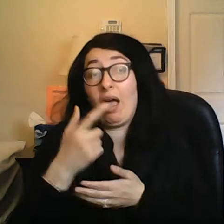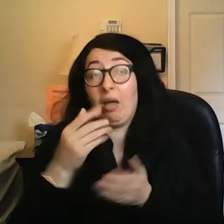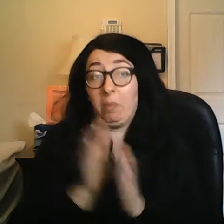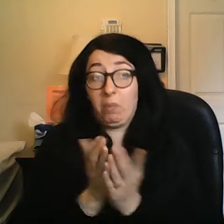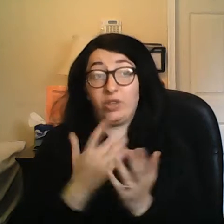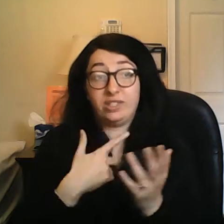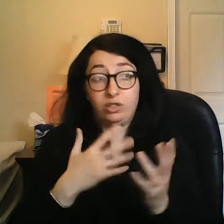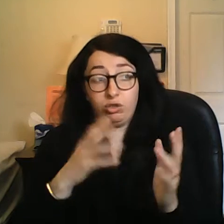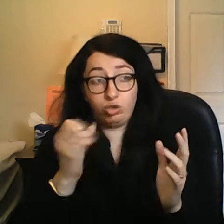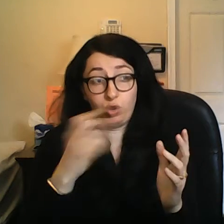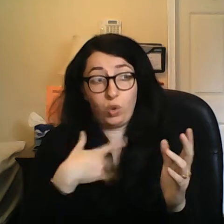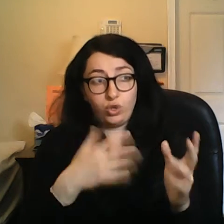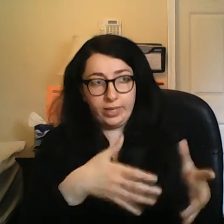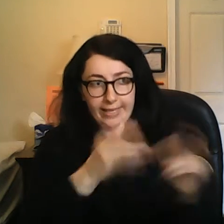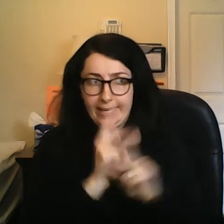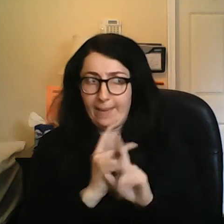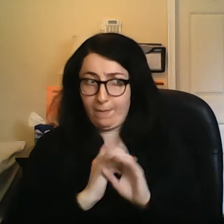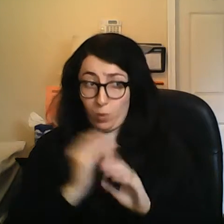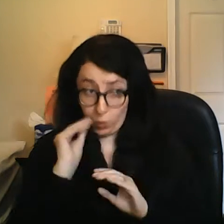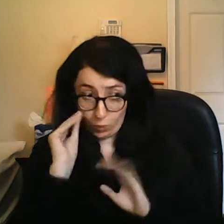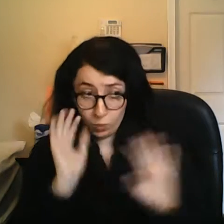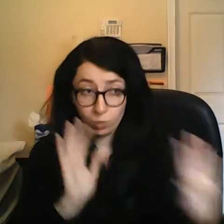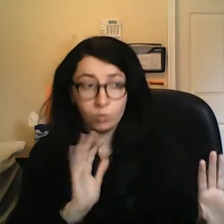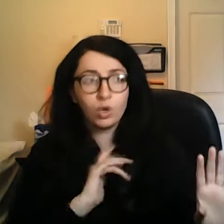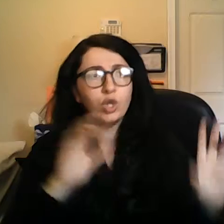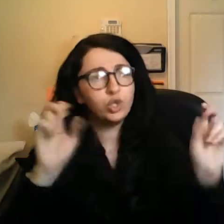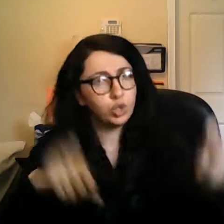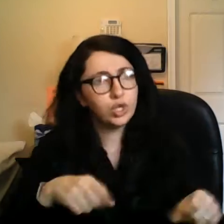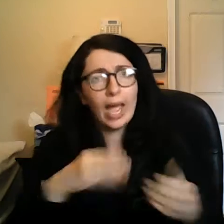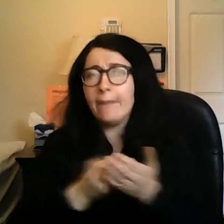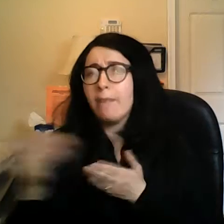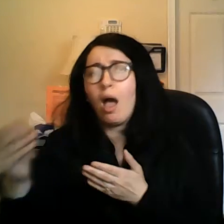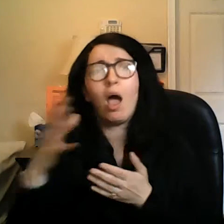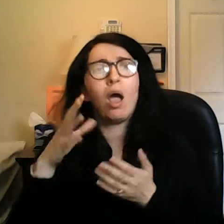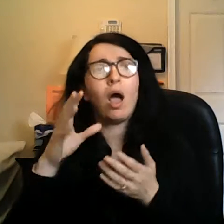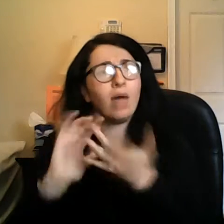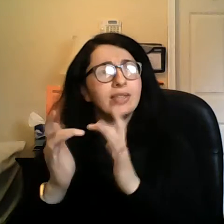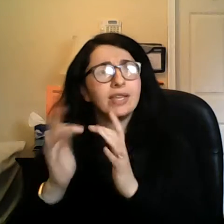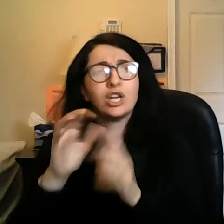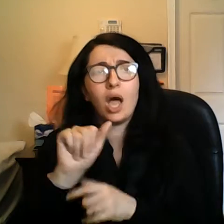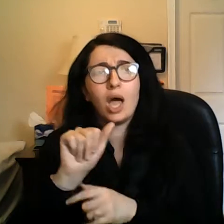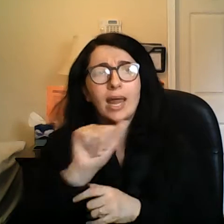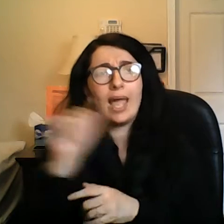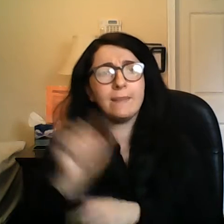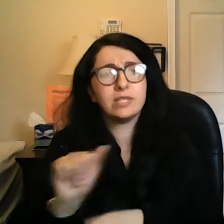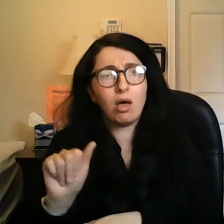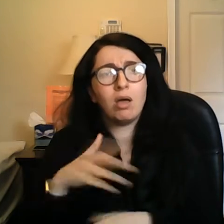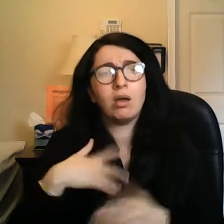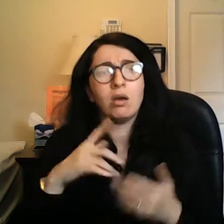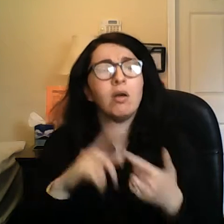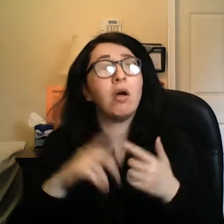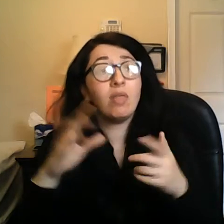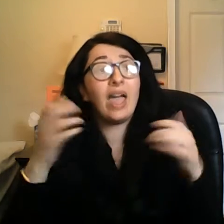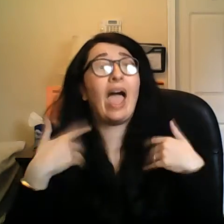on Amazon nowadays. You can either buy it new on Amazon, or you can have, there's like a used books option on each Amazon listing that